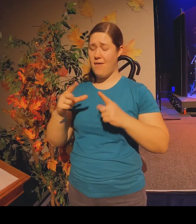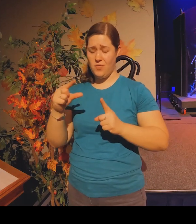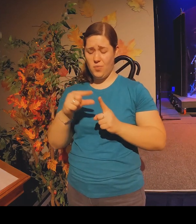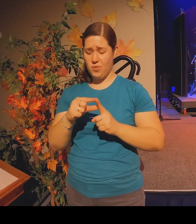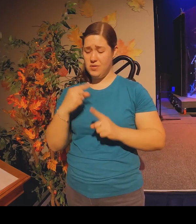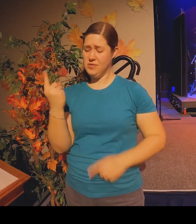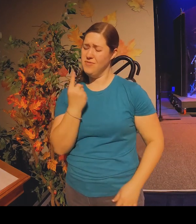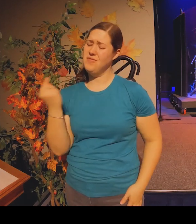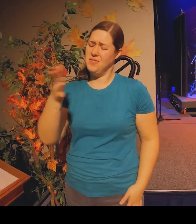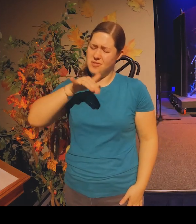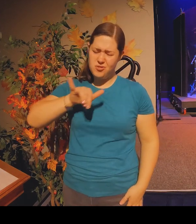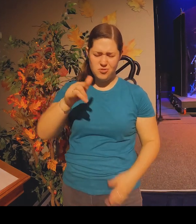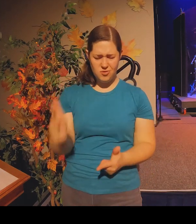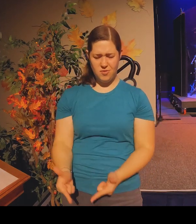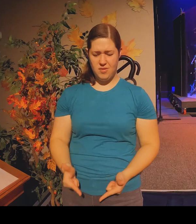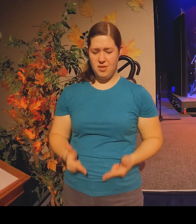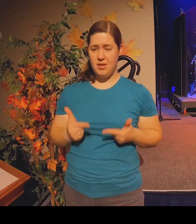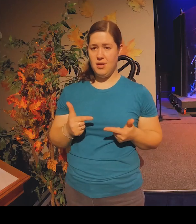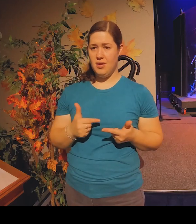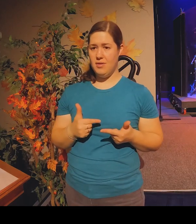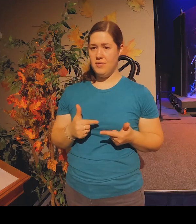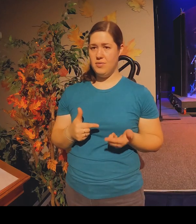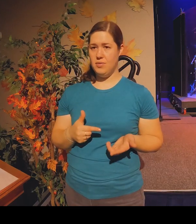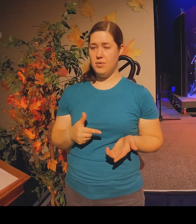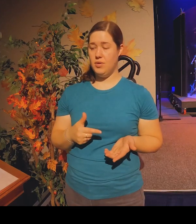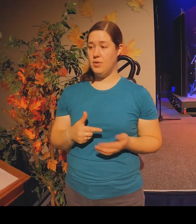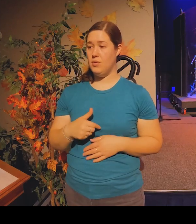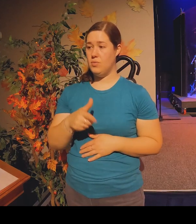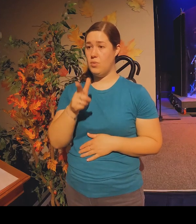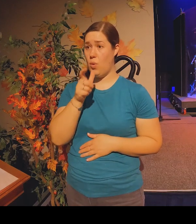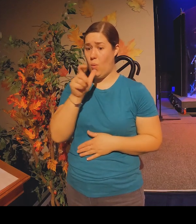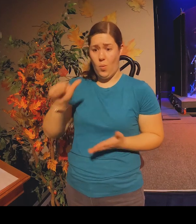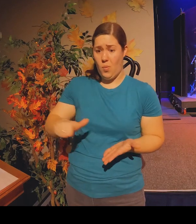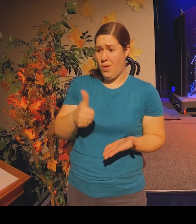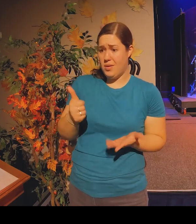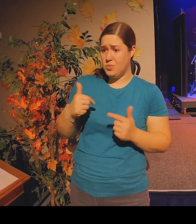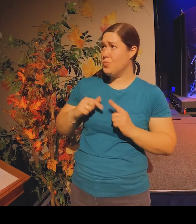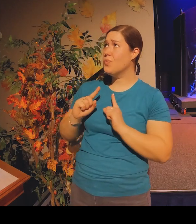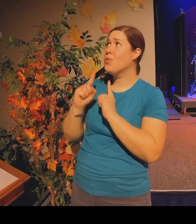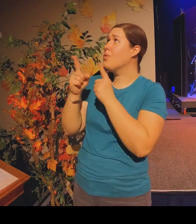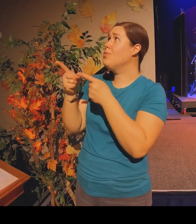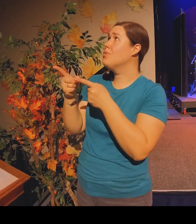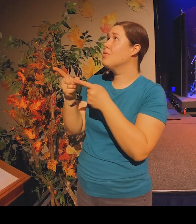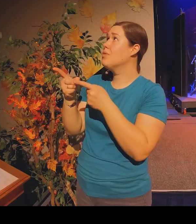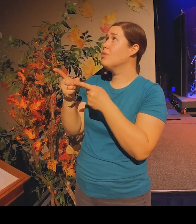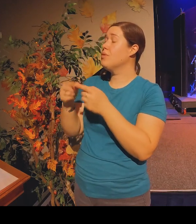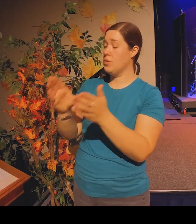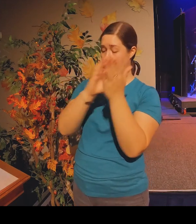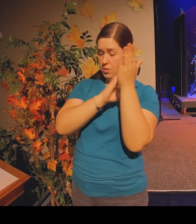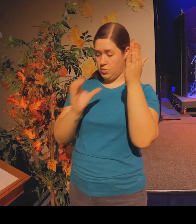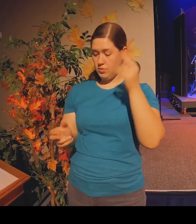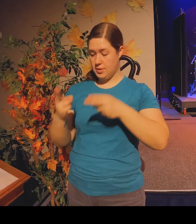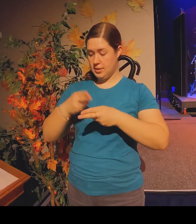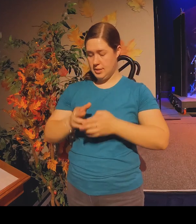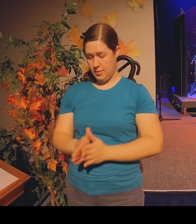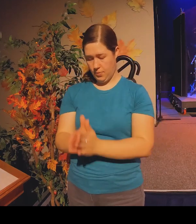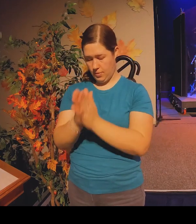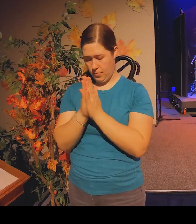shall we go? It's in Christ's name we pray. Amen.